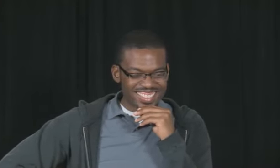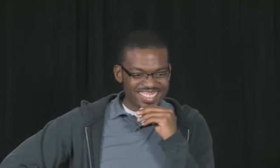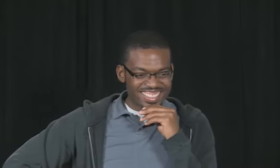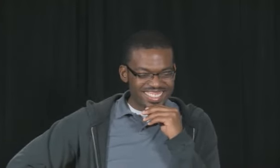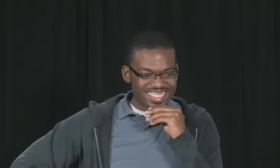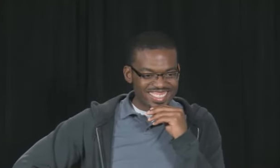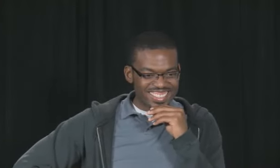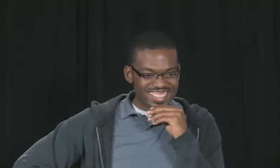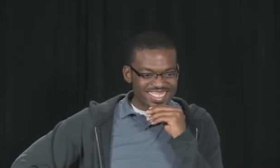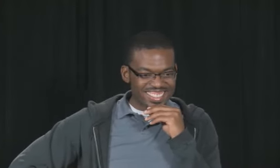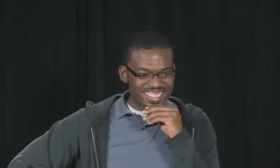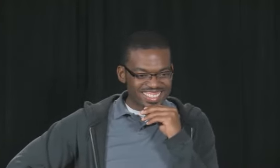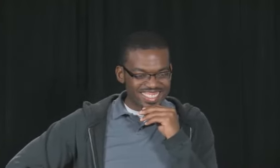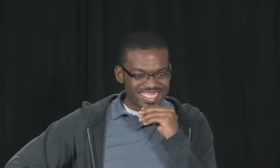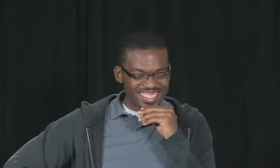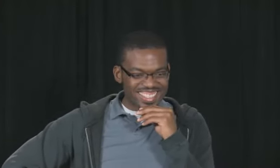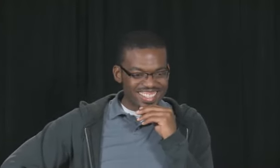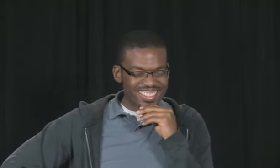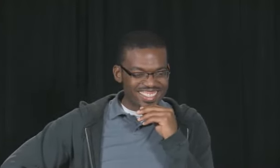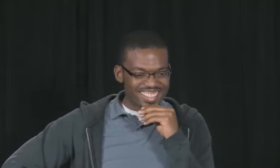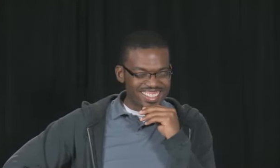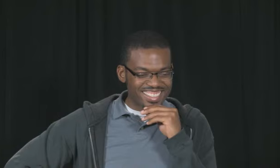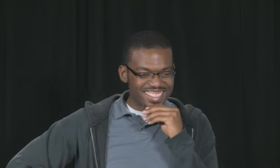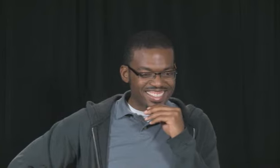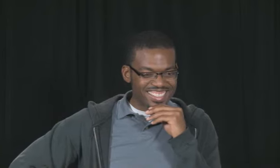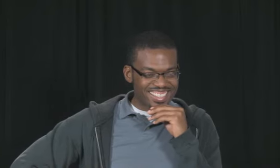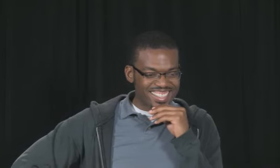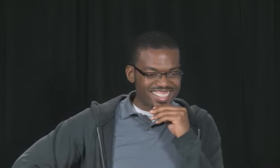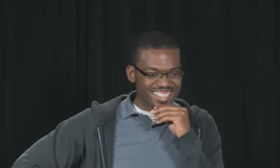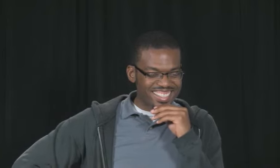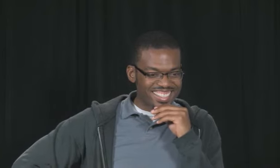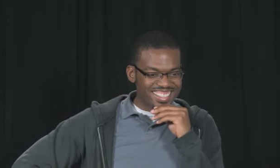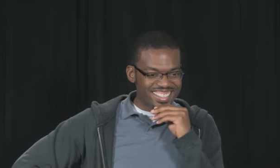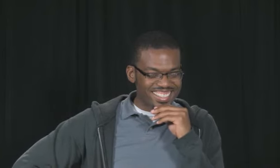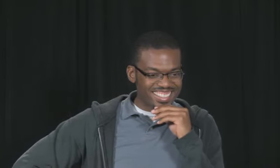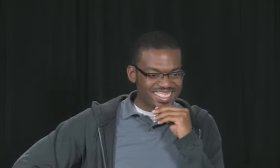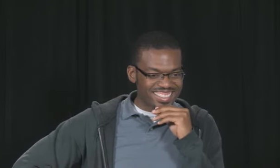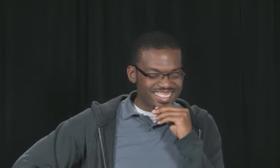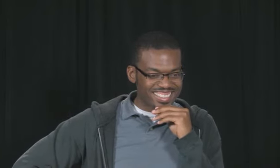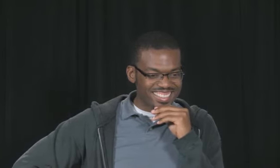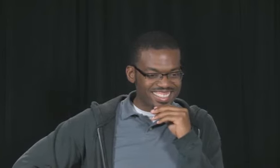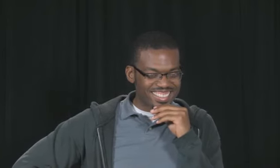as an exercise. Then when you do it for real, you'll start to hear